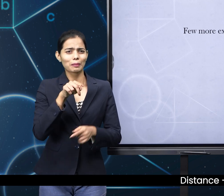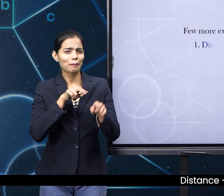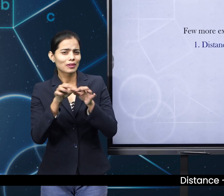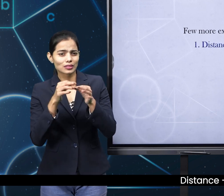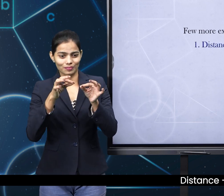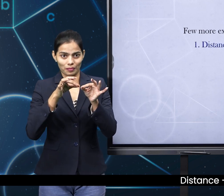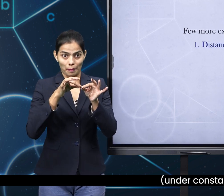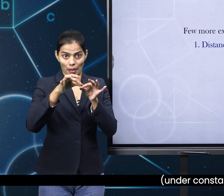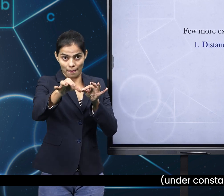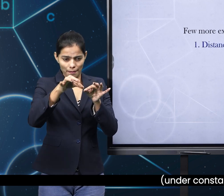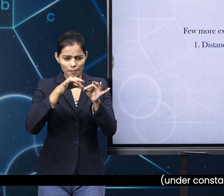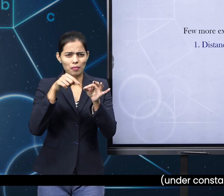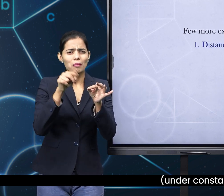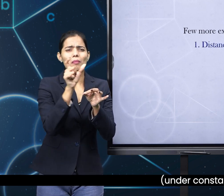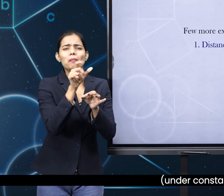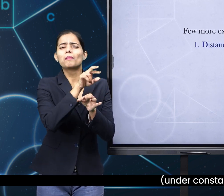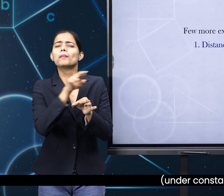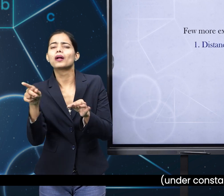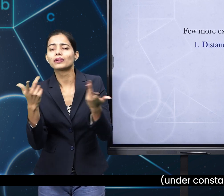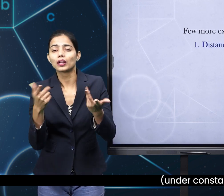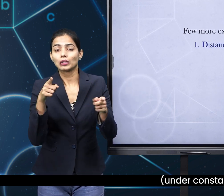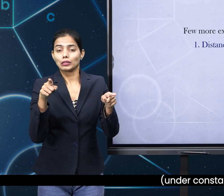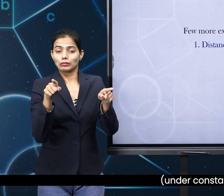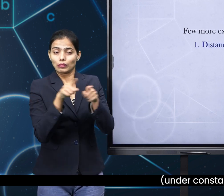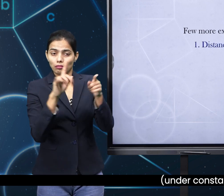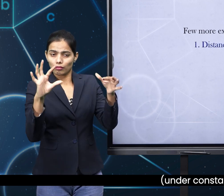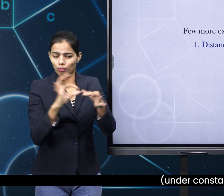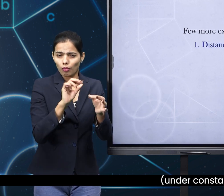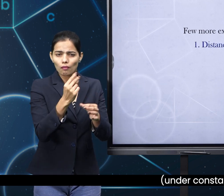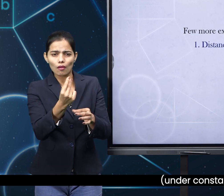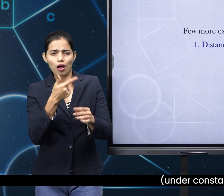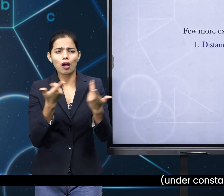Number 1, distance time under constant speed.